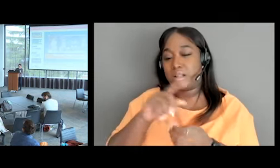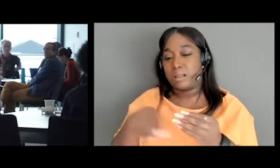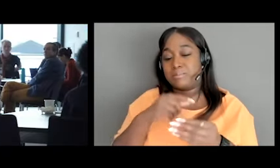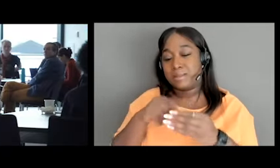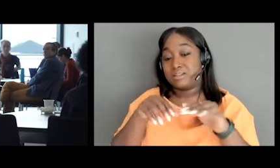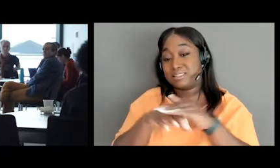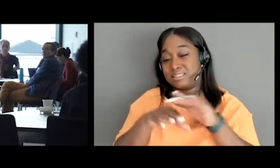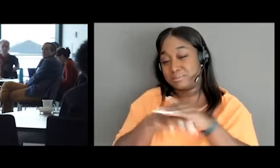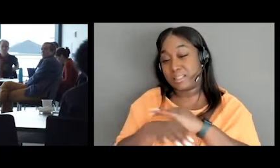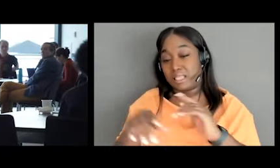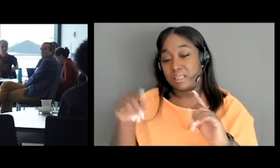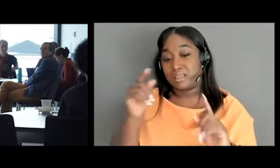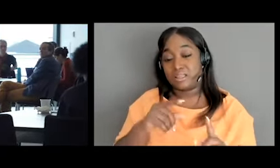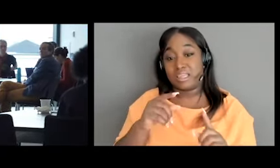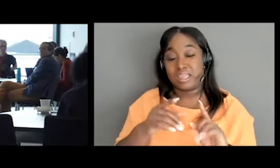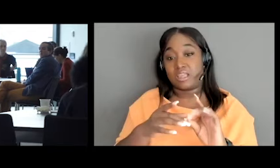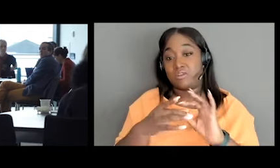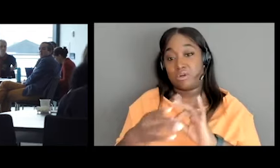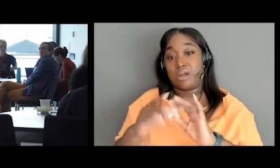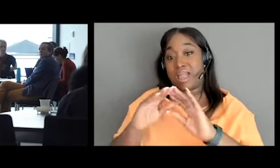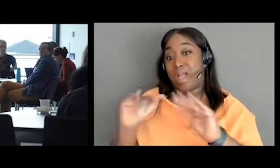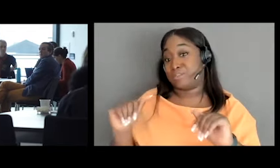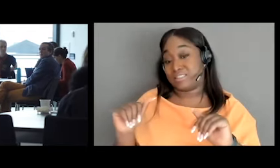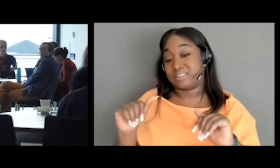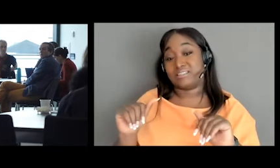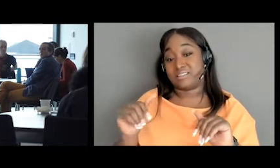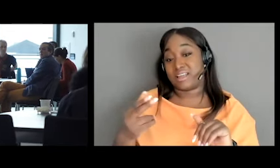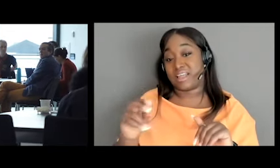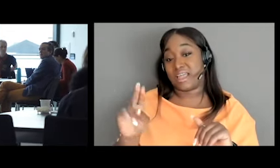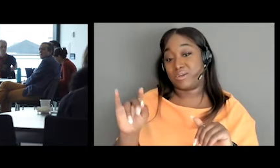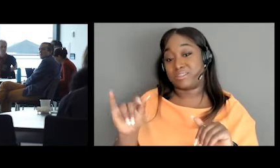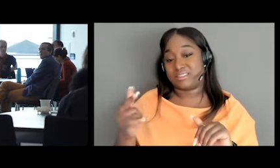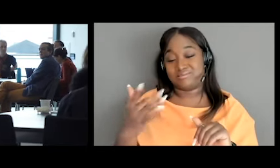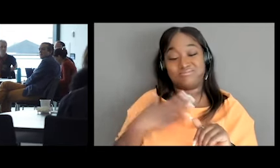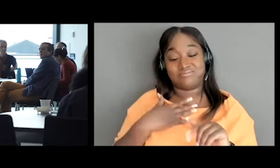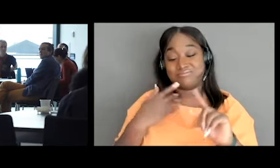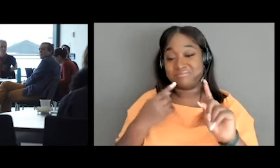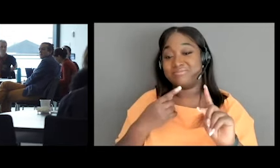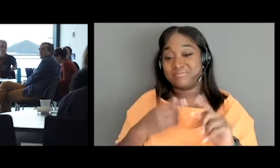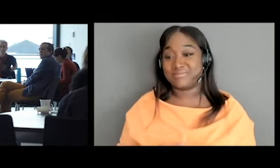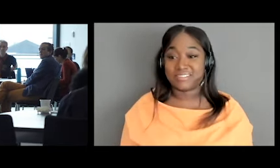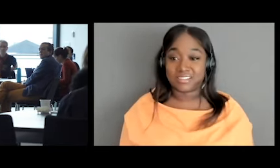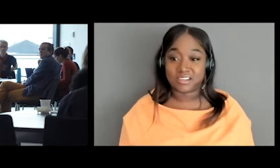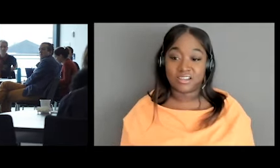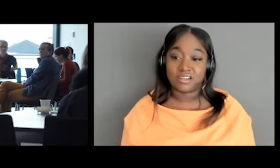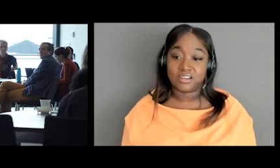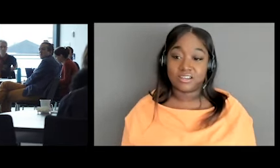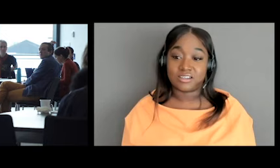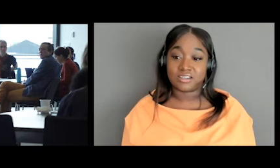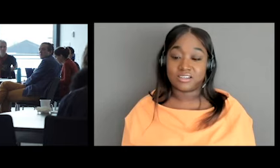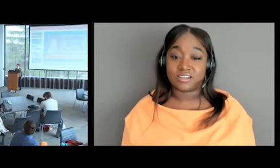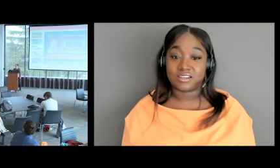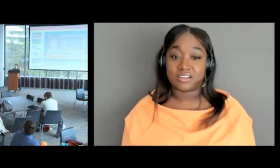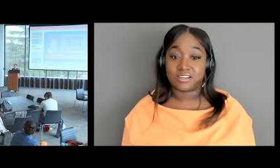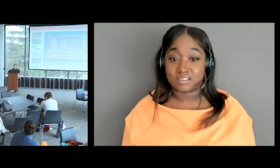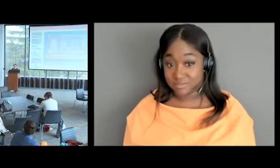Accessibility of housing, I think, is what I'm getting at. So Is there a measure of where accessible